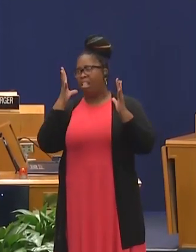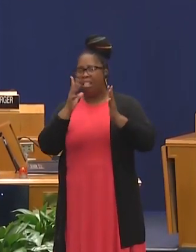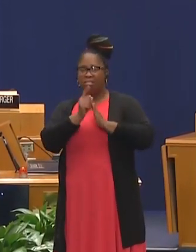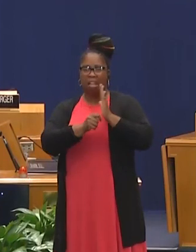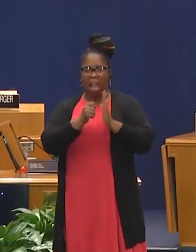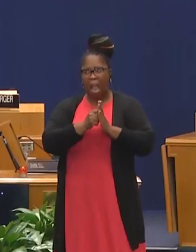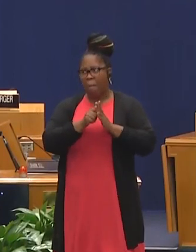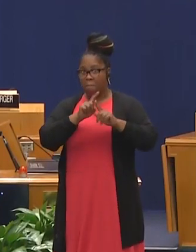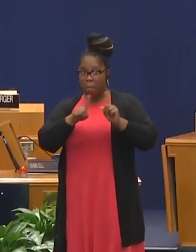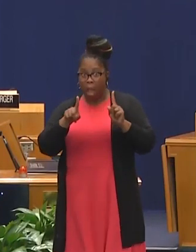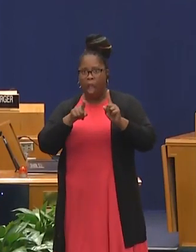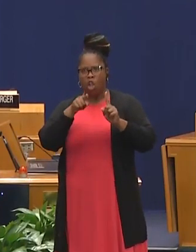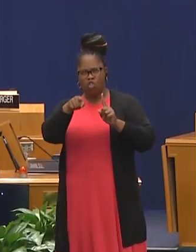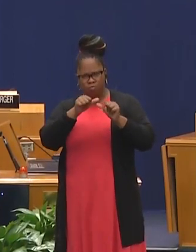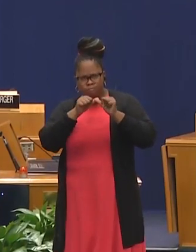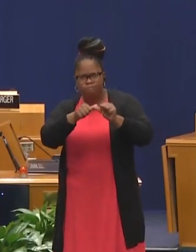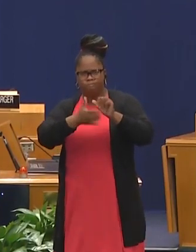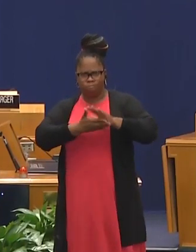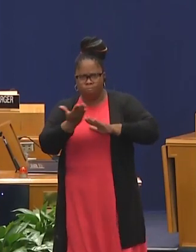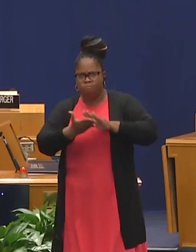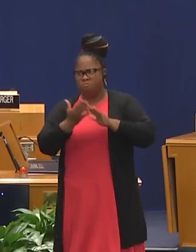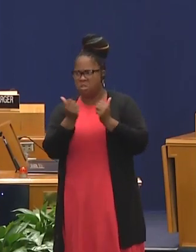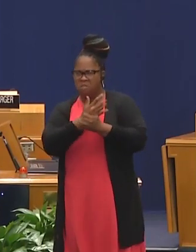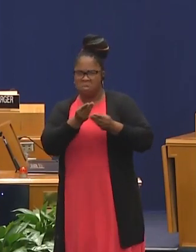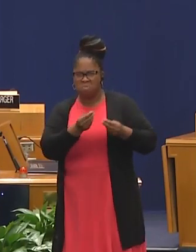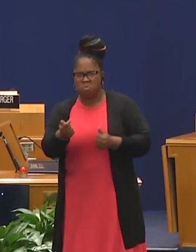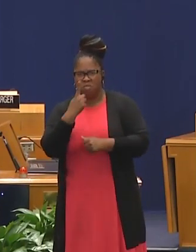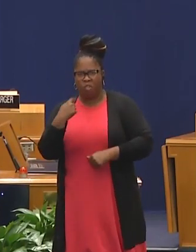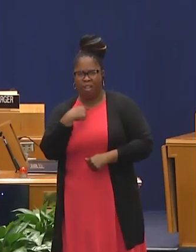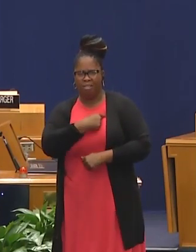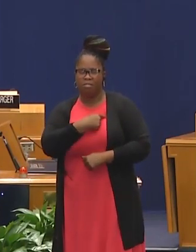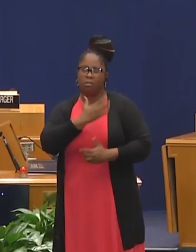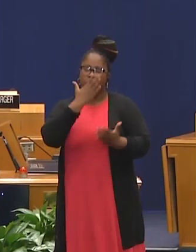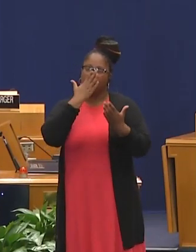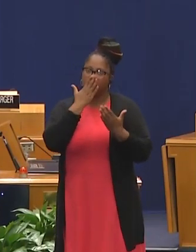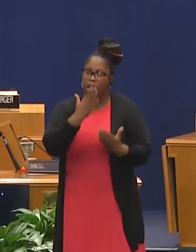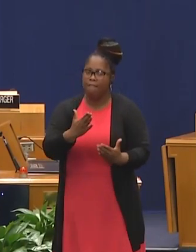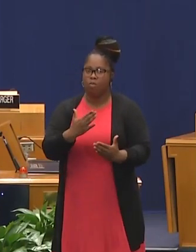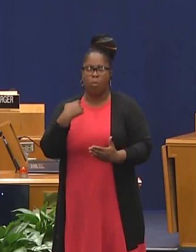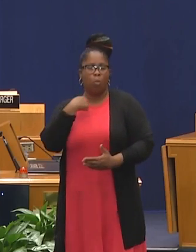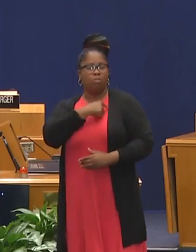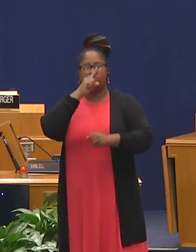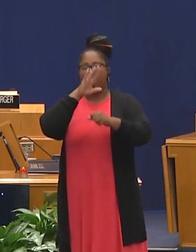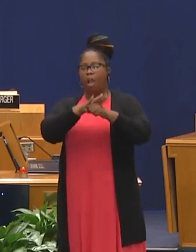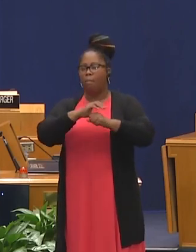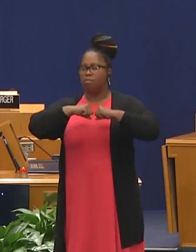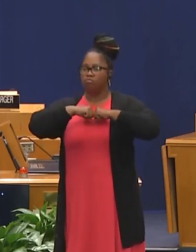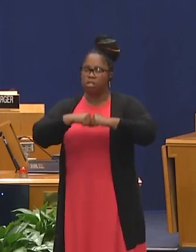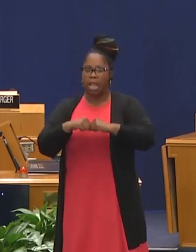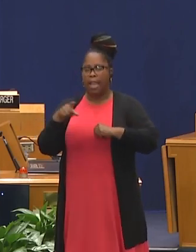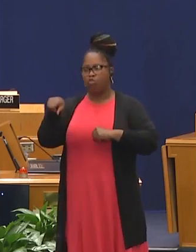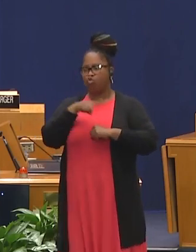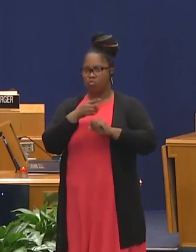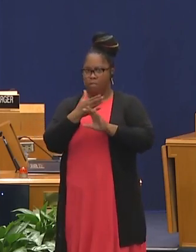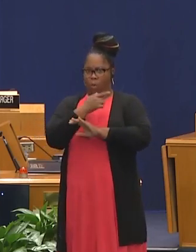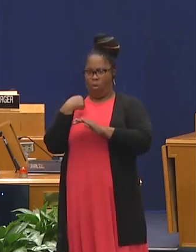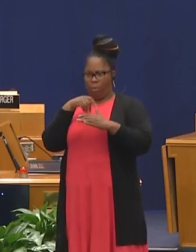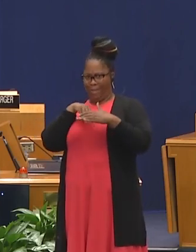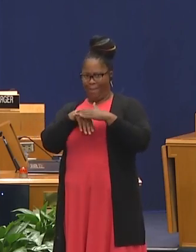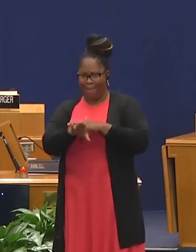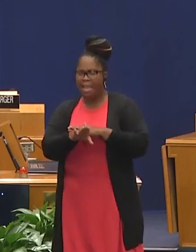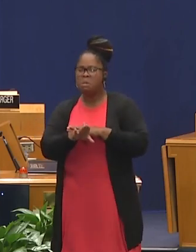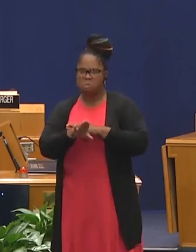things running for the rest of us. We are very grateful, and we pledge to protect you when we come into the places and